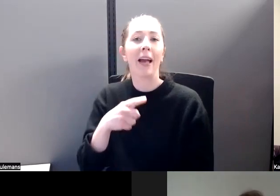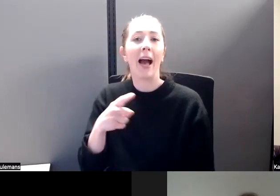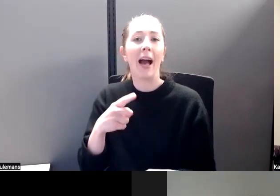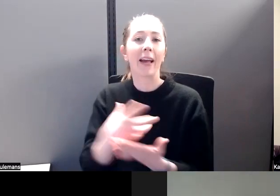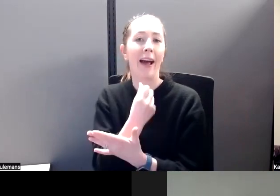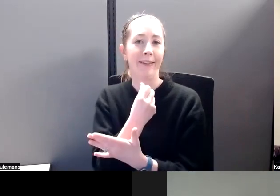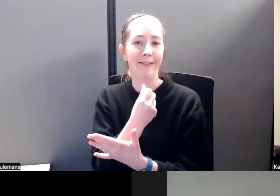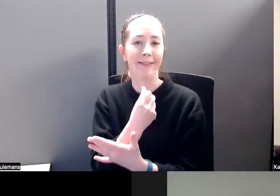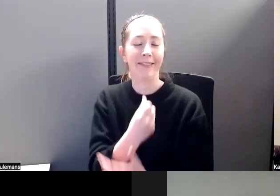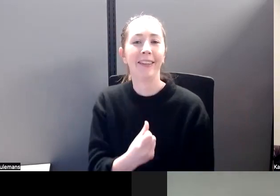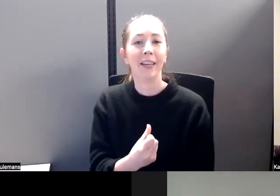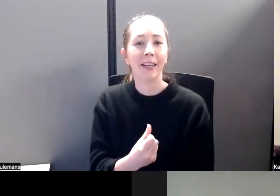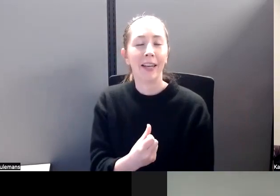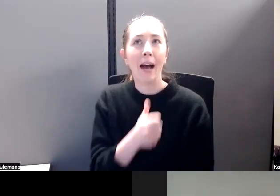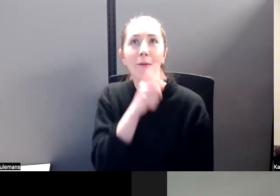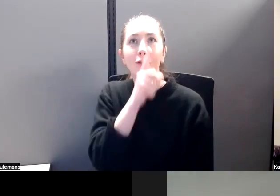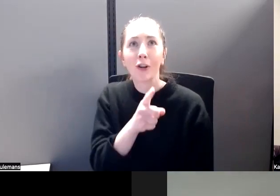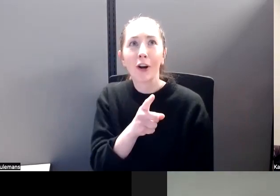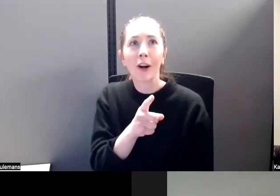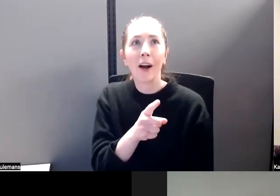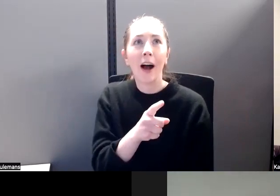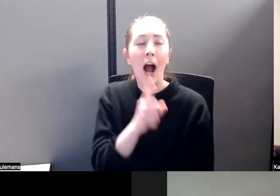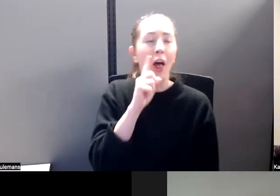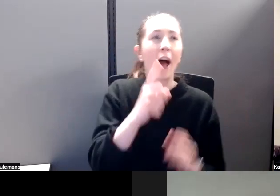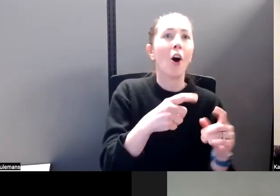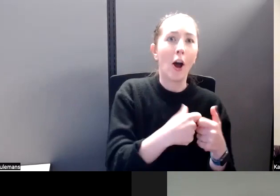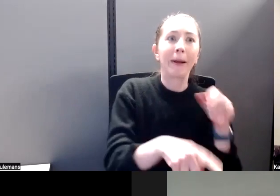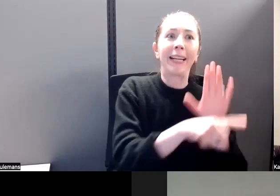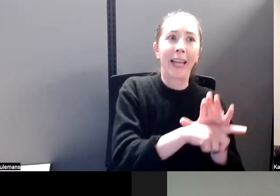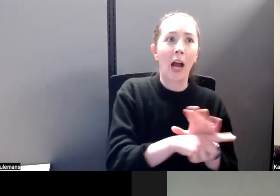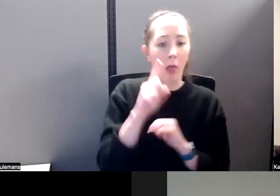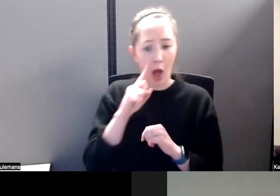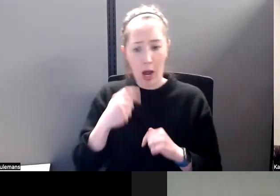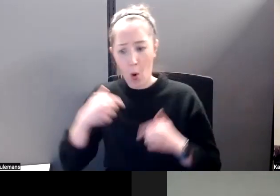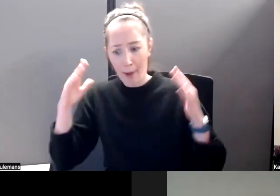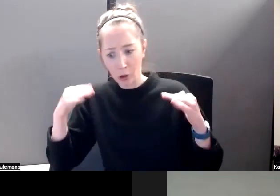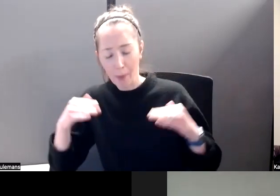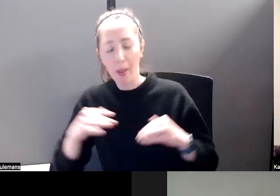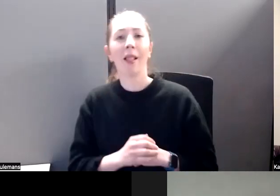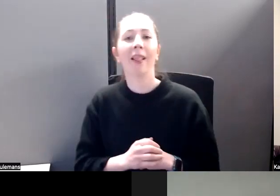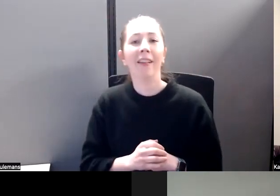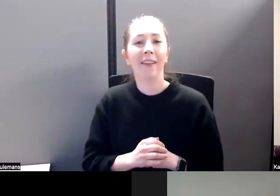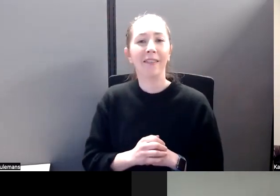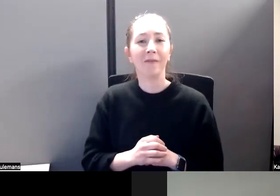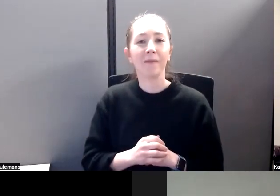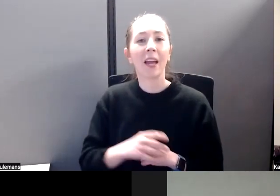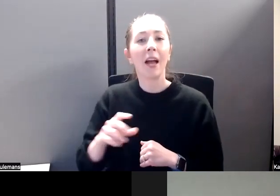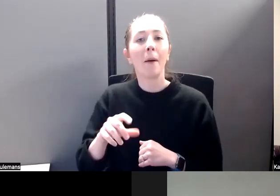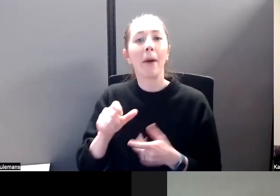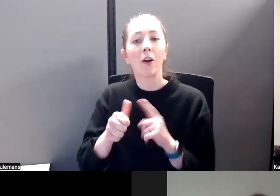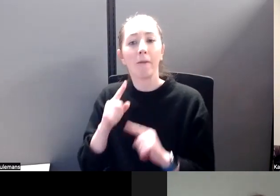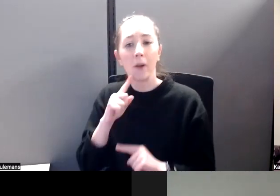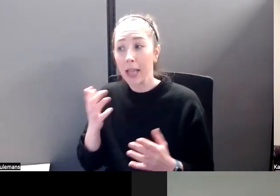don't know why that's not where I went to. Of course I went to, I'm in trouble. And my girlfriend was on the other side of the camera like this,